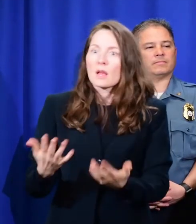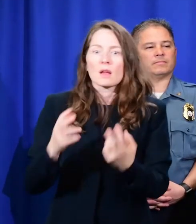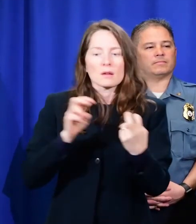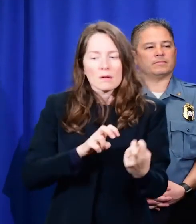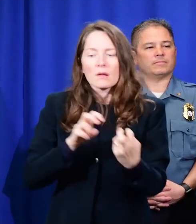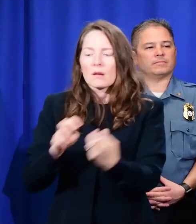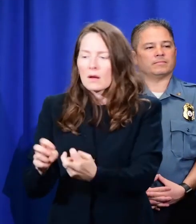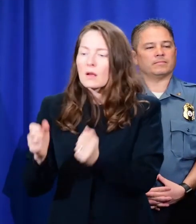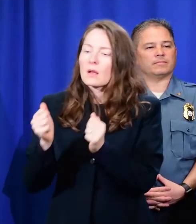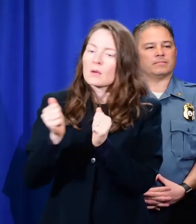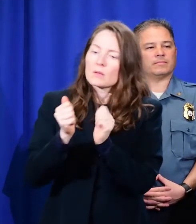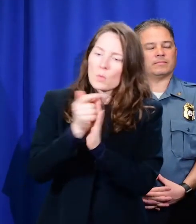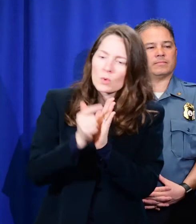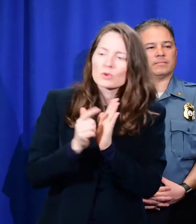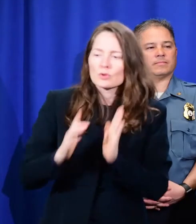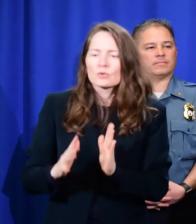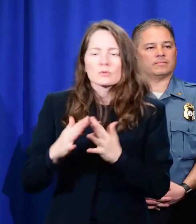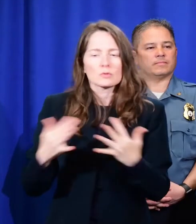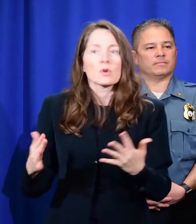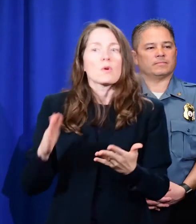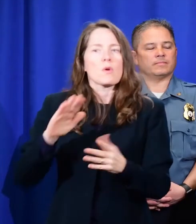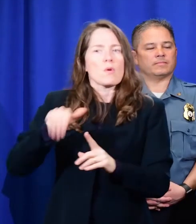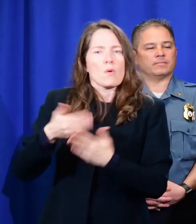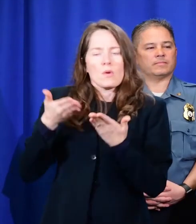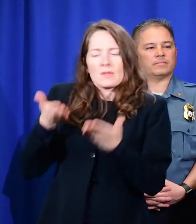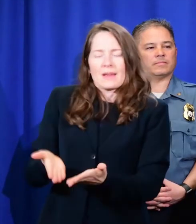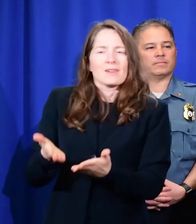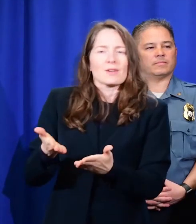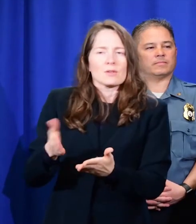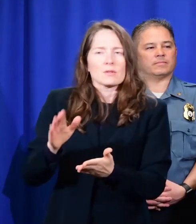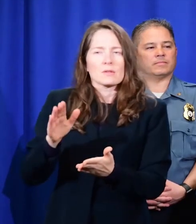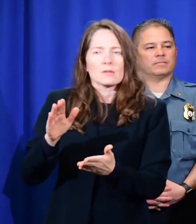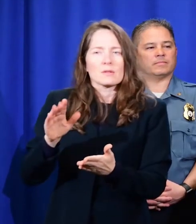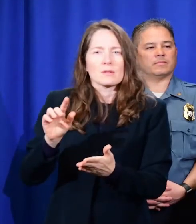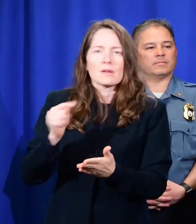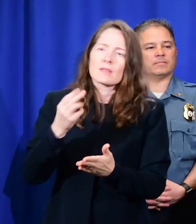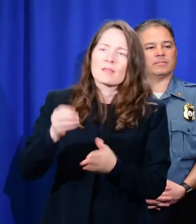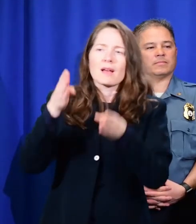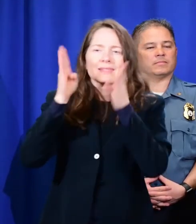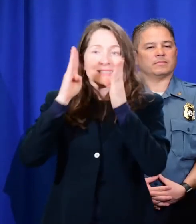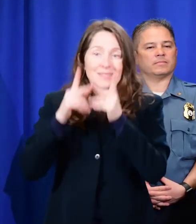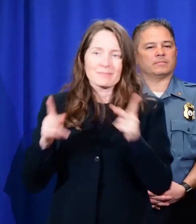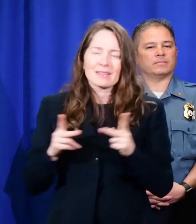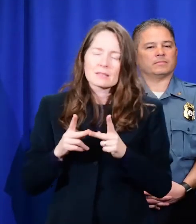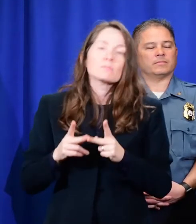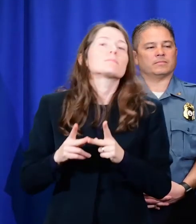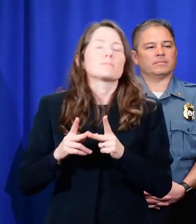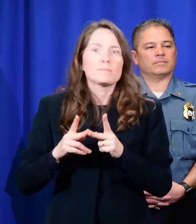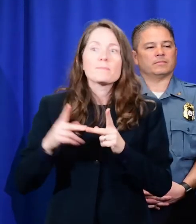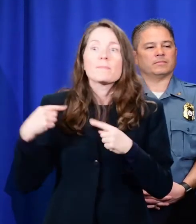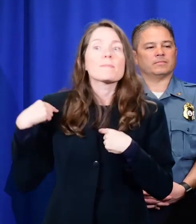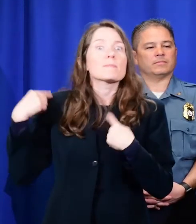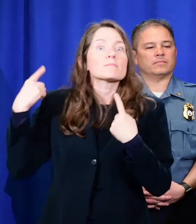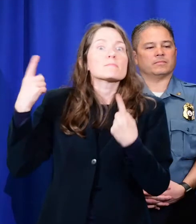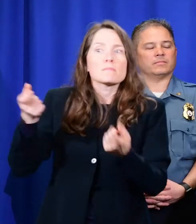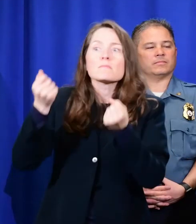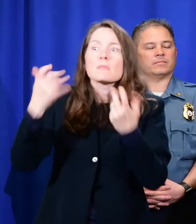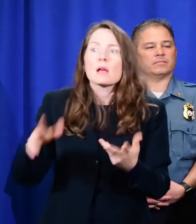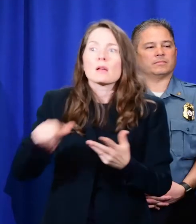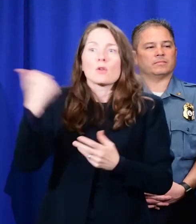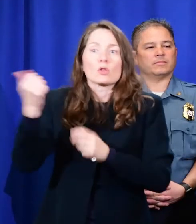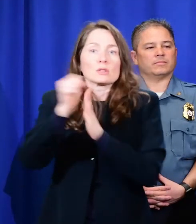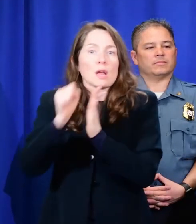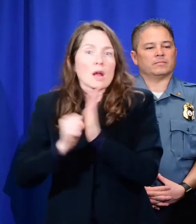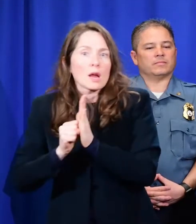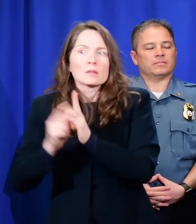the years, many child advocacy centers throughout the state and the country have visited our center, as we have been a role model to others. The